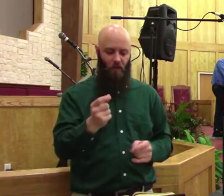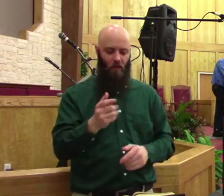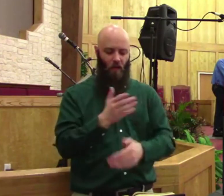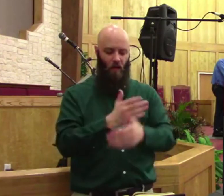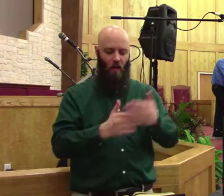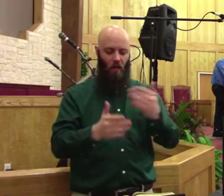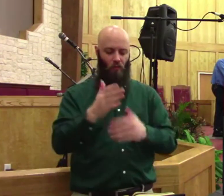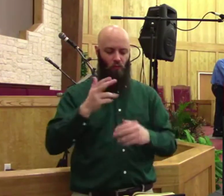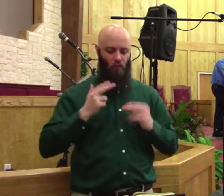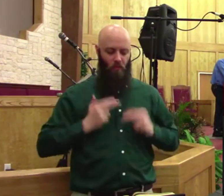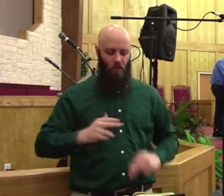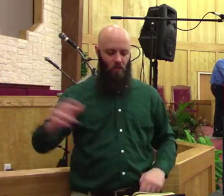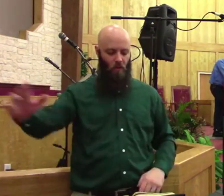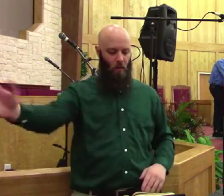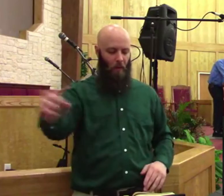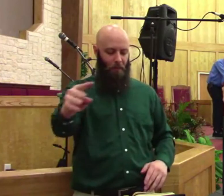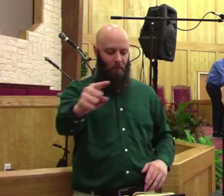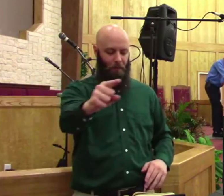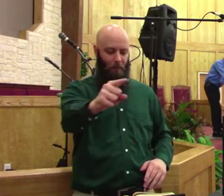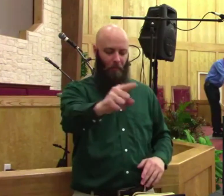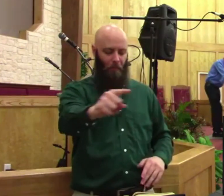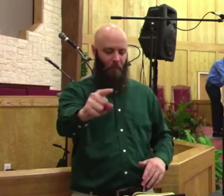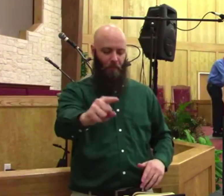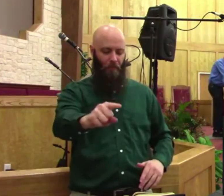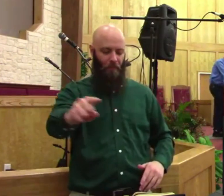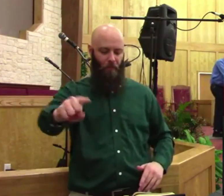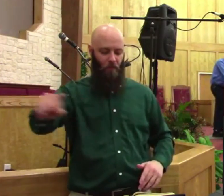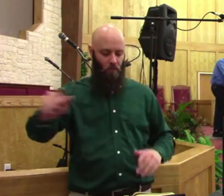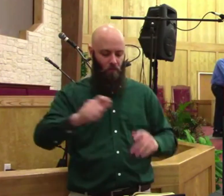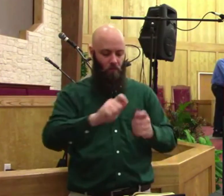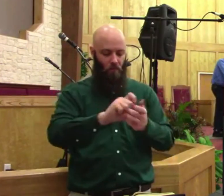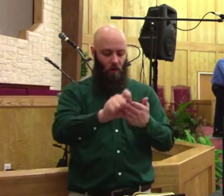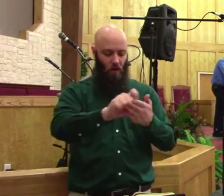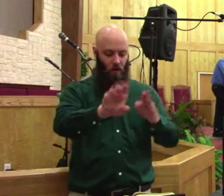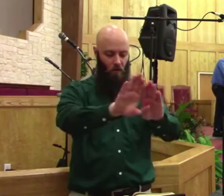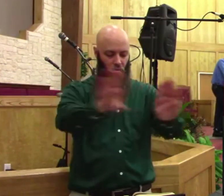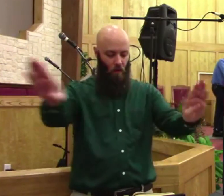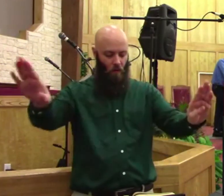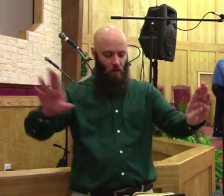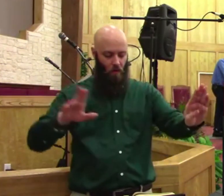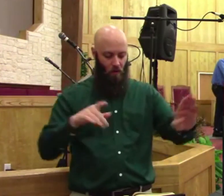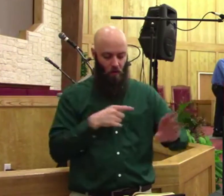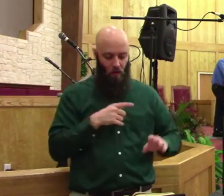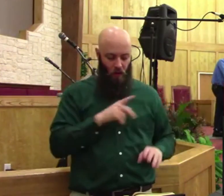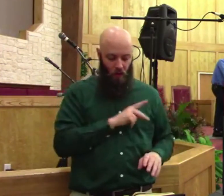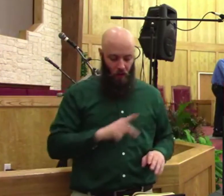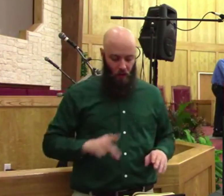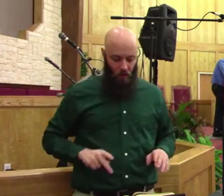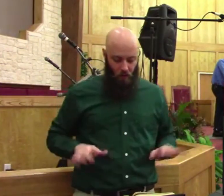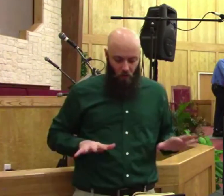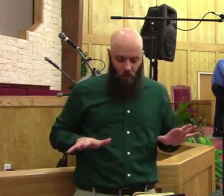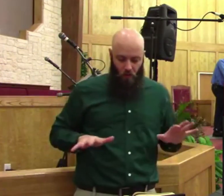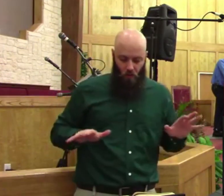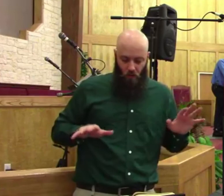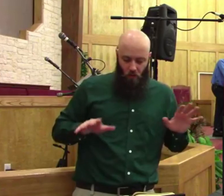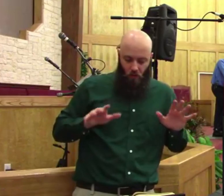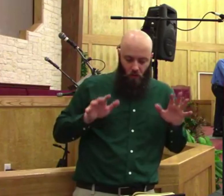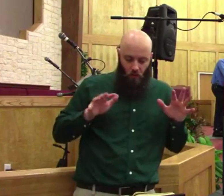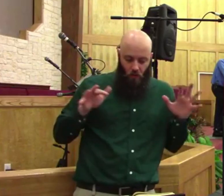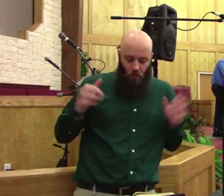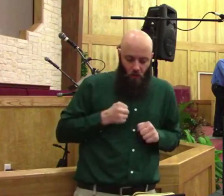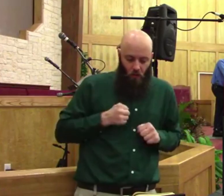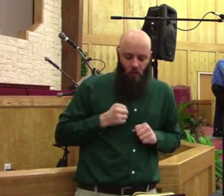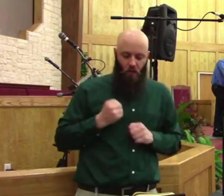him. His limbs gave way, and his knees knocked together. The king called loudly to bring in the enchanters,